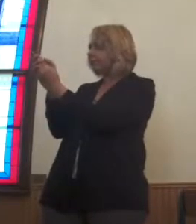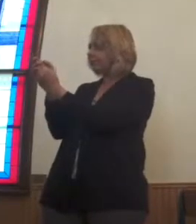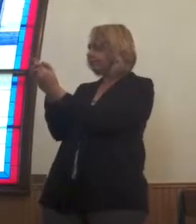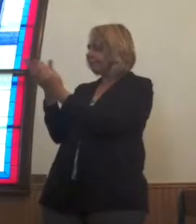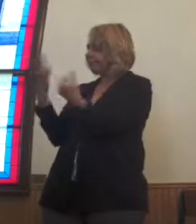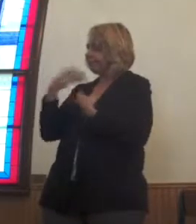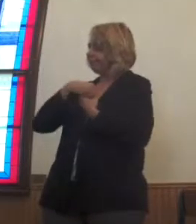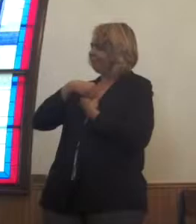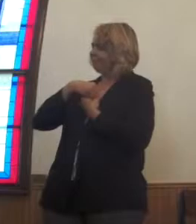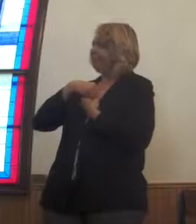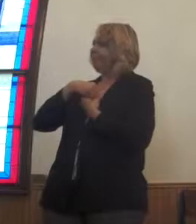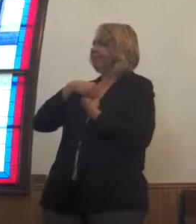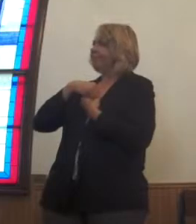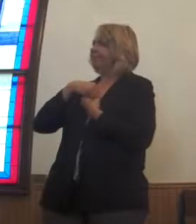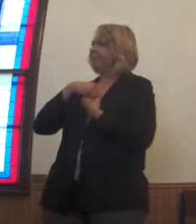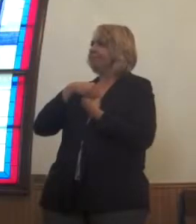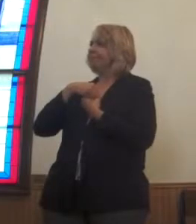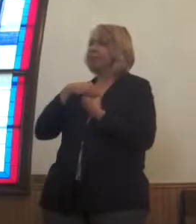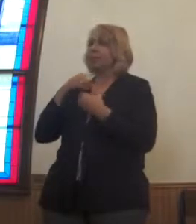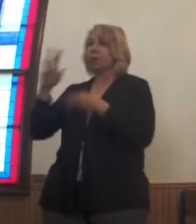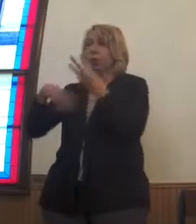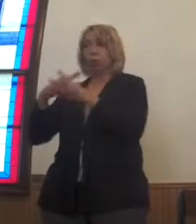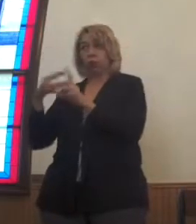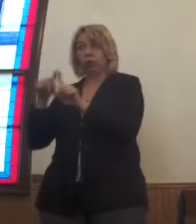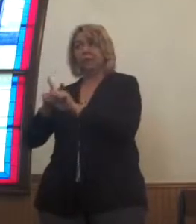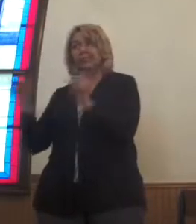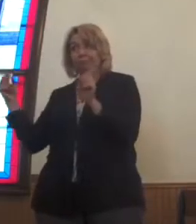this generation of the world in this way.